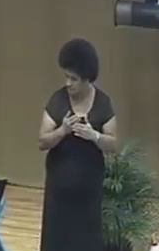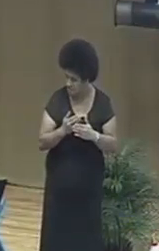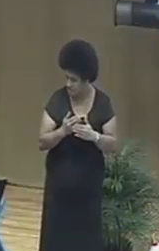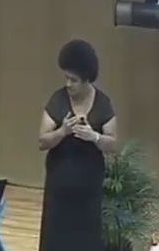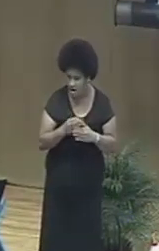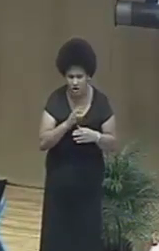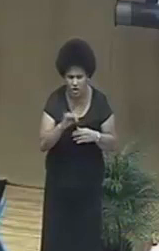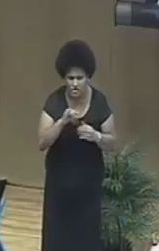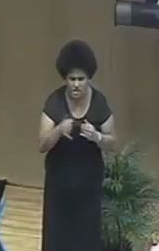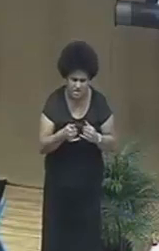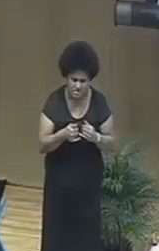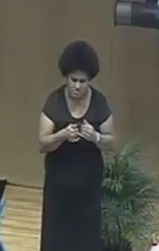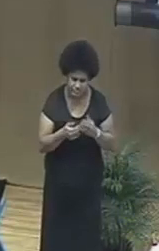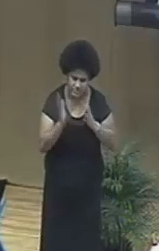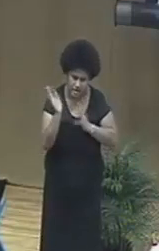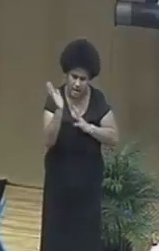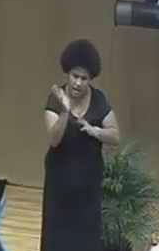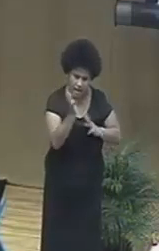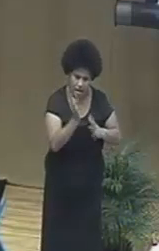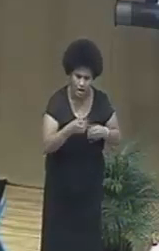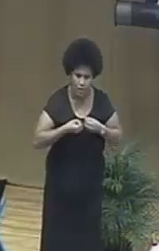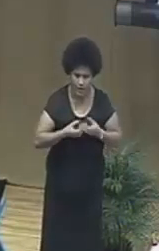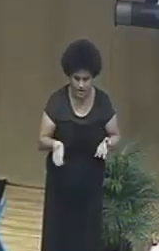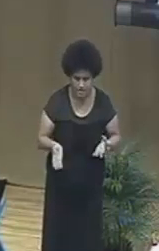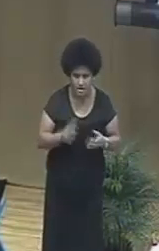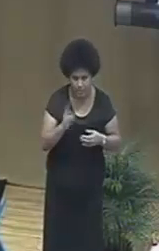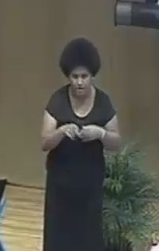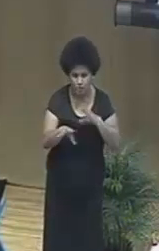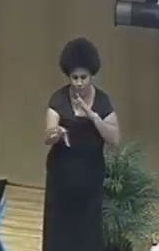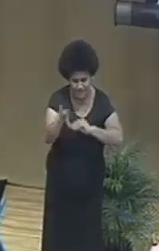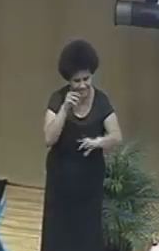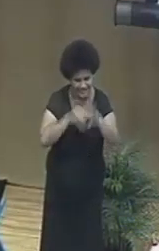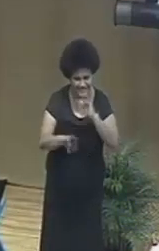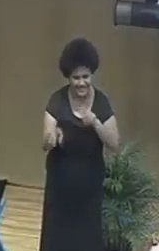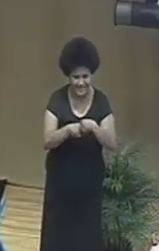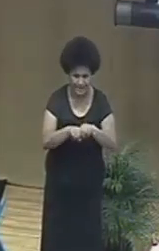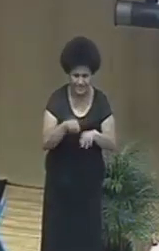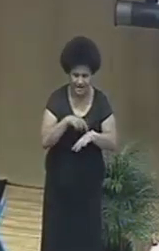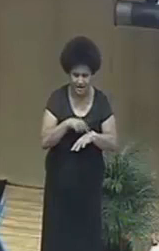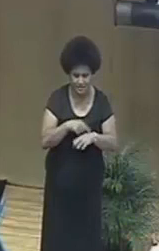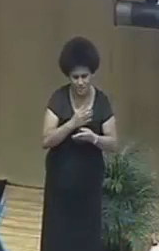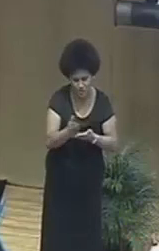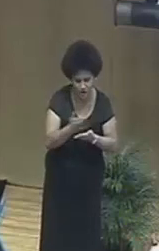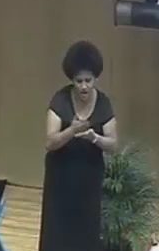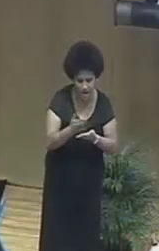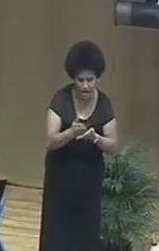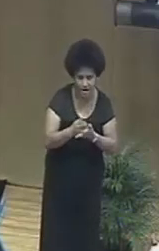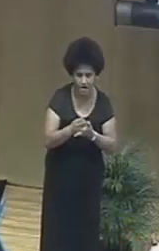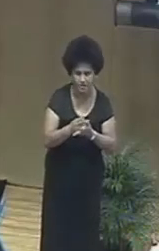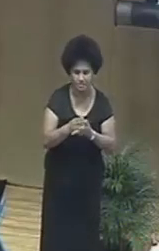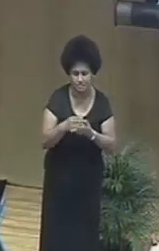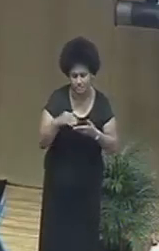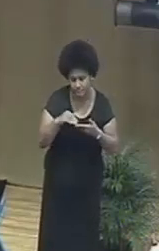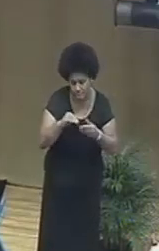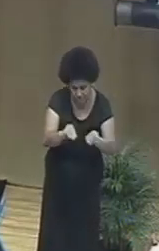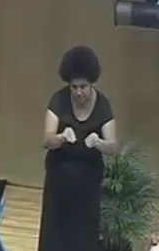no more just a site where you come and network, but it's become a learning space for students. And there are many more